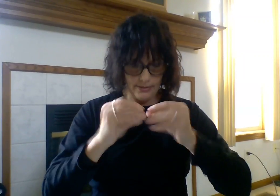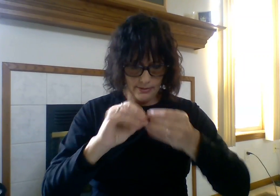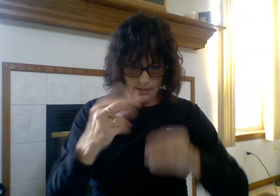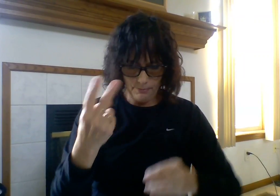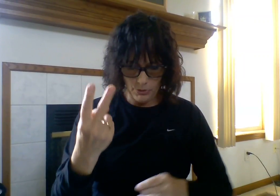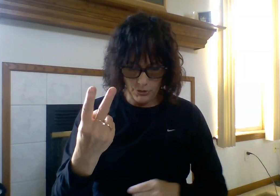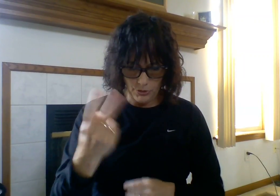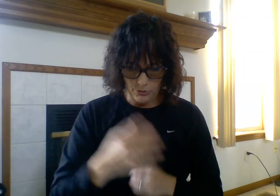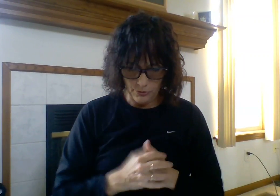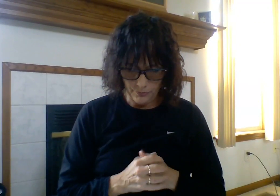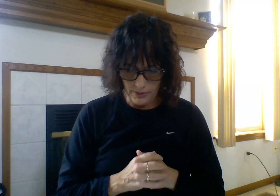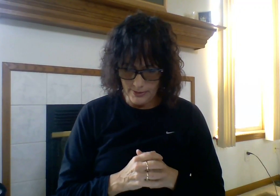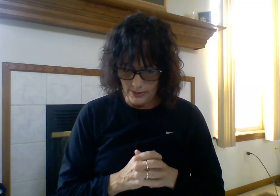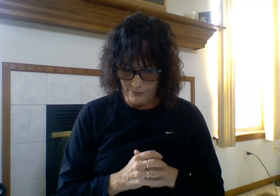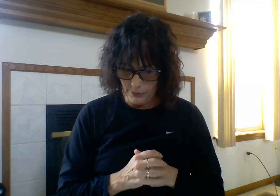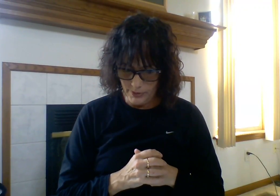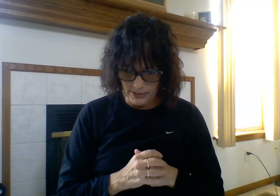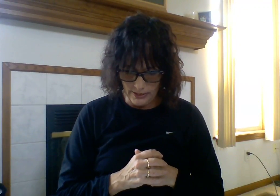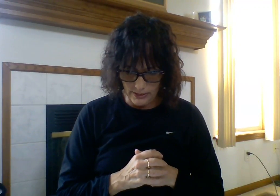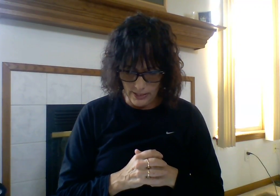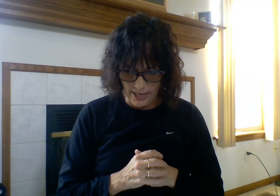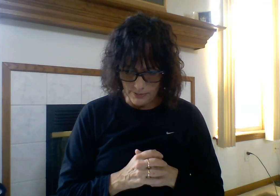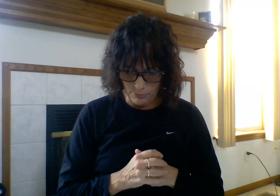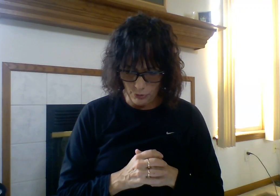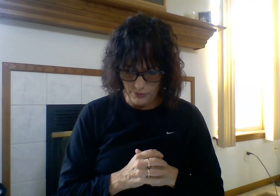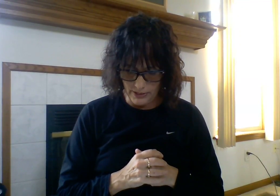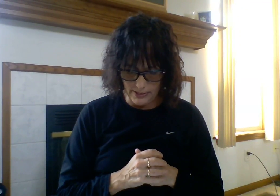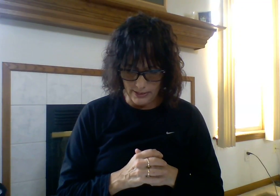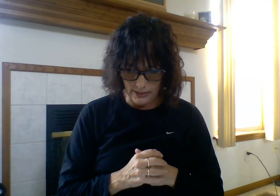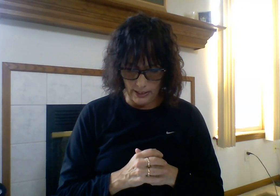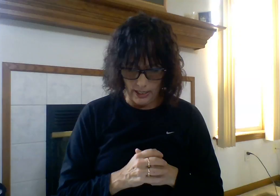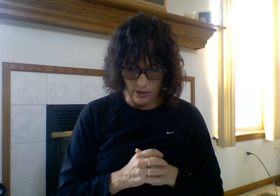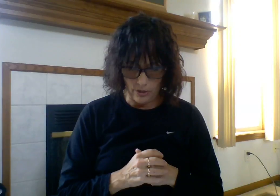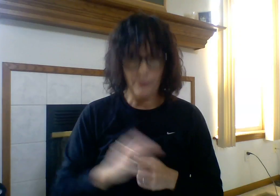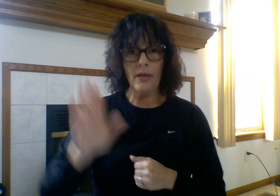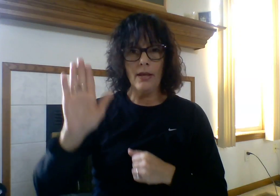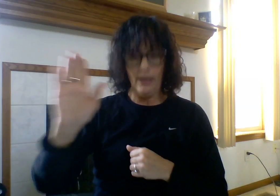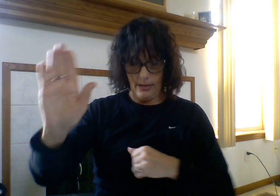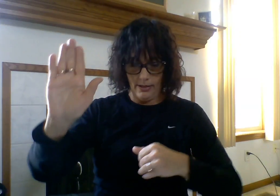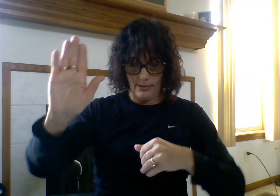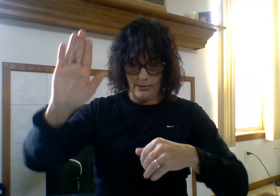Sentence number 2. His influence in the class proved he didn't care. His